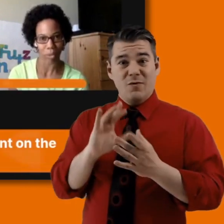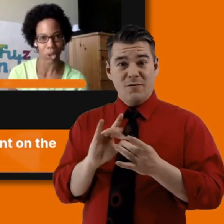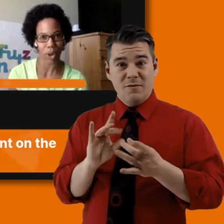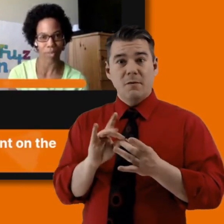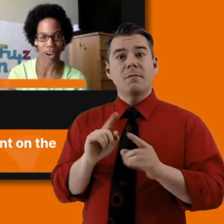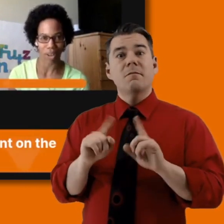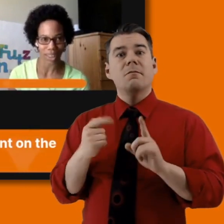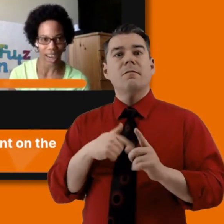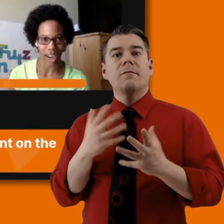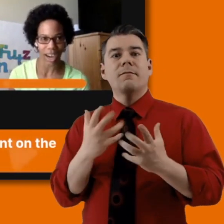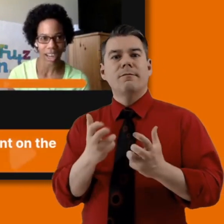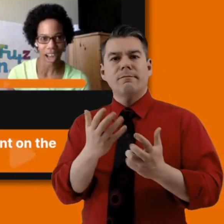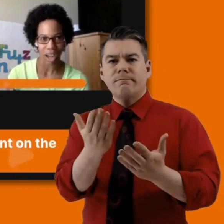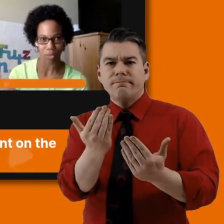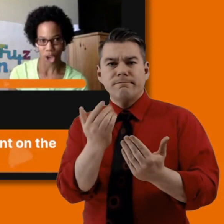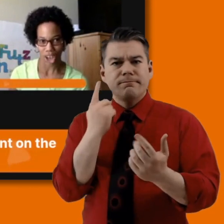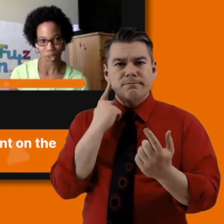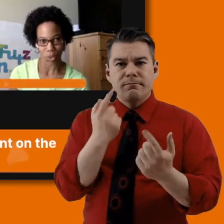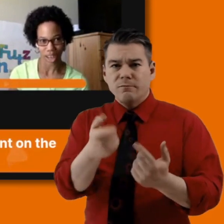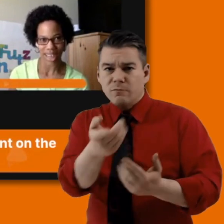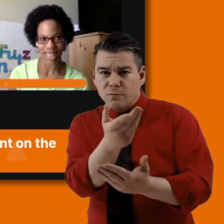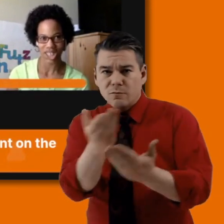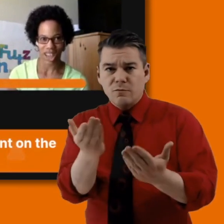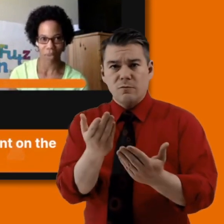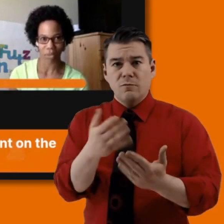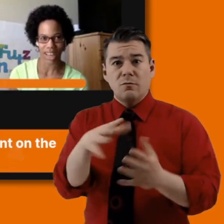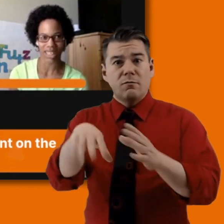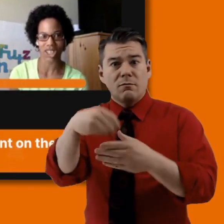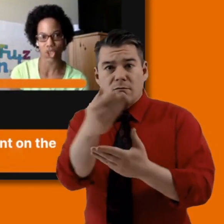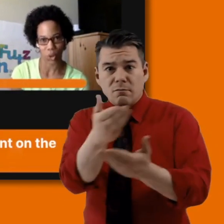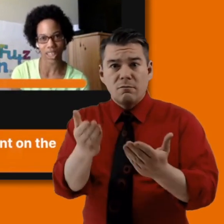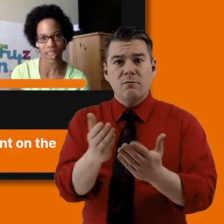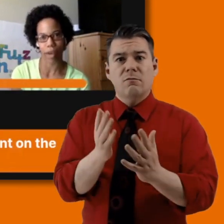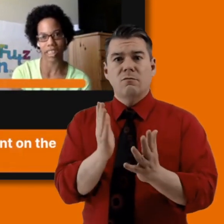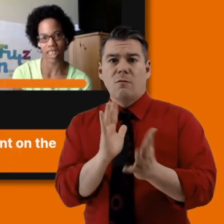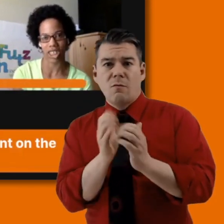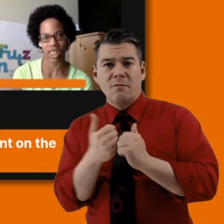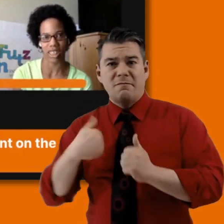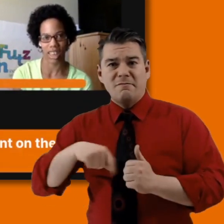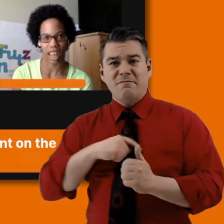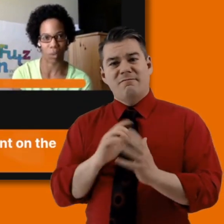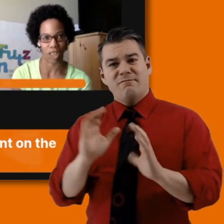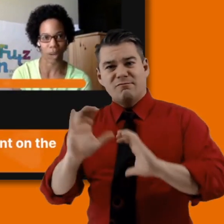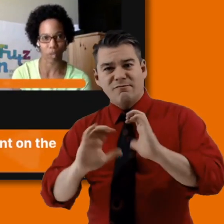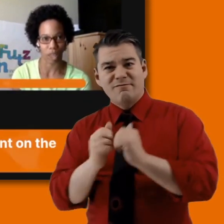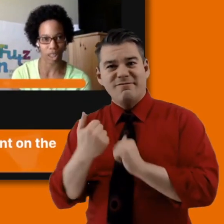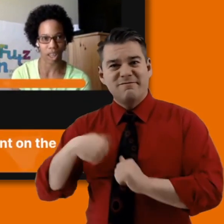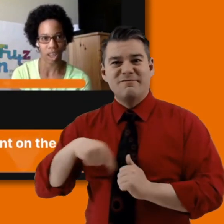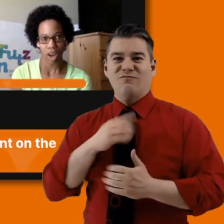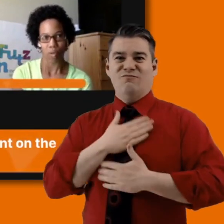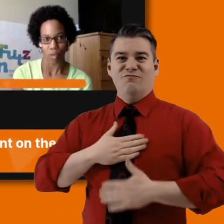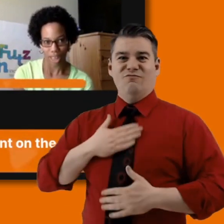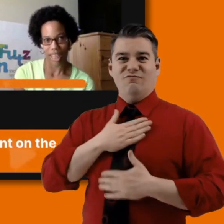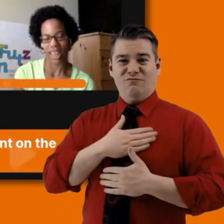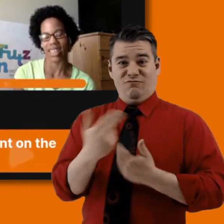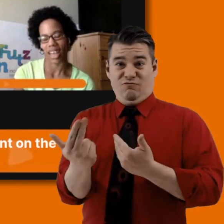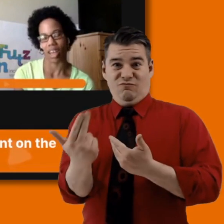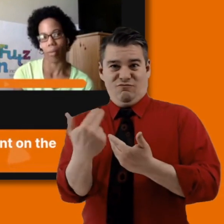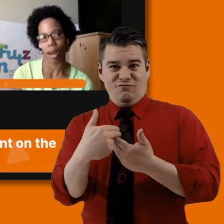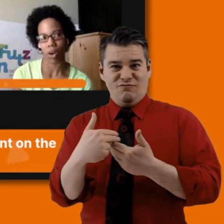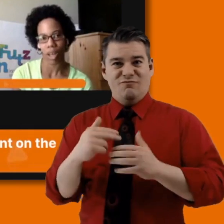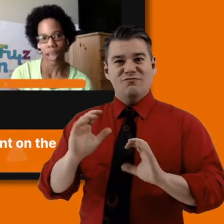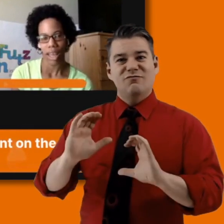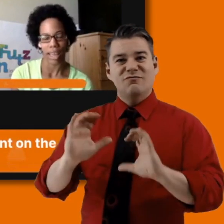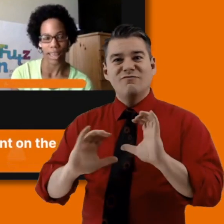from you. If you're out there, talk to us and chat with us and join the conversation today, which I'm really, really